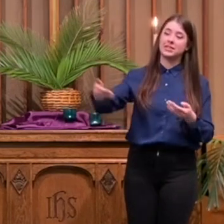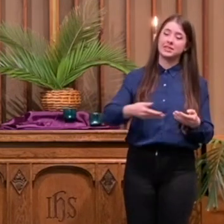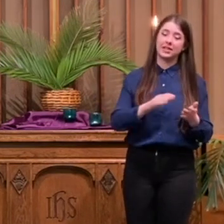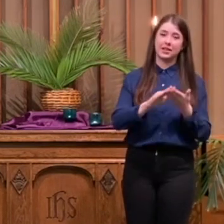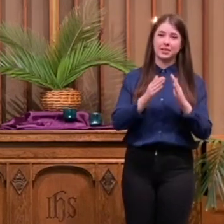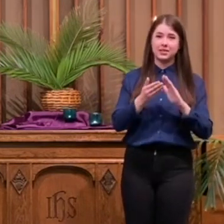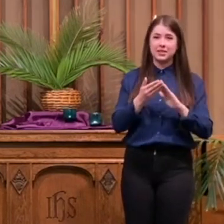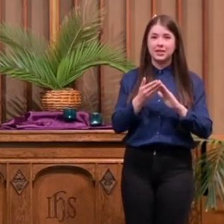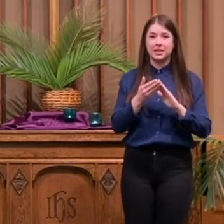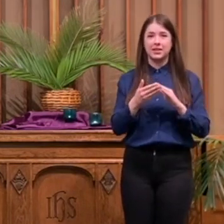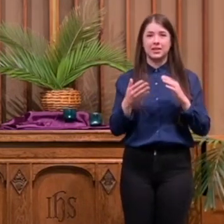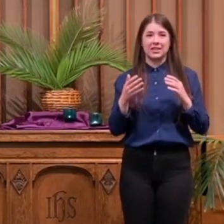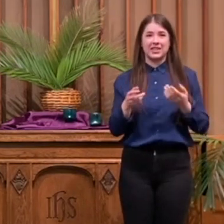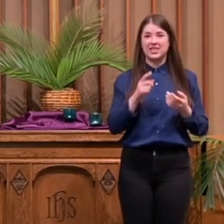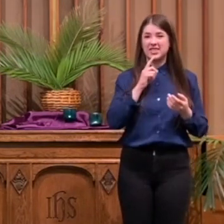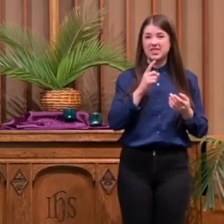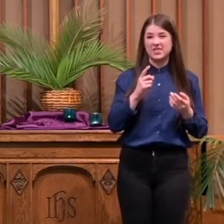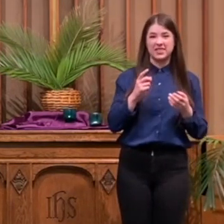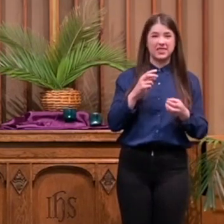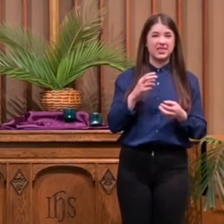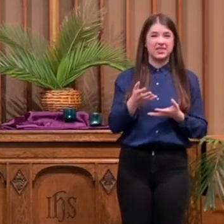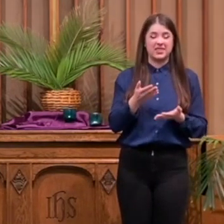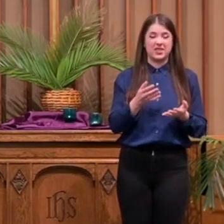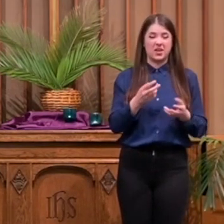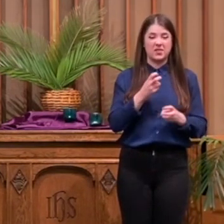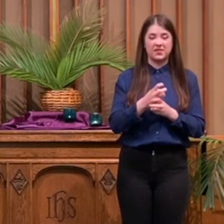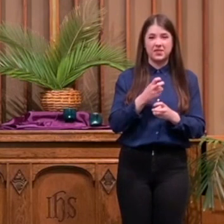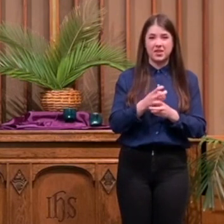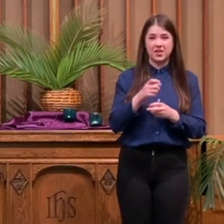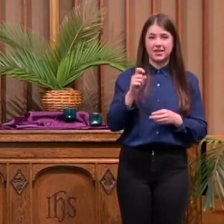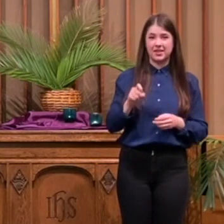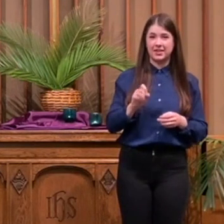into the nitty-gritty needs of your life.